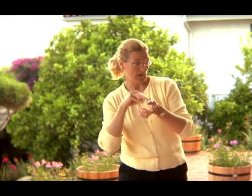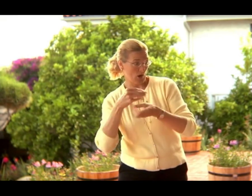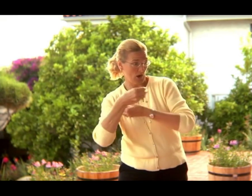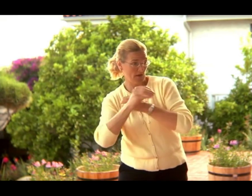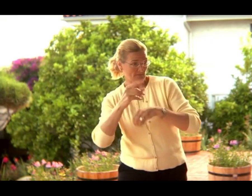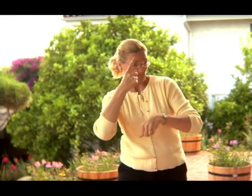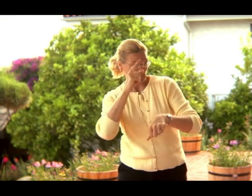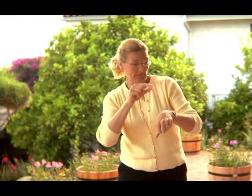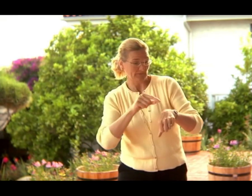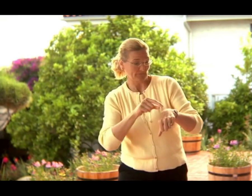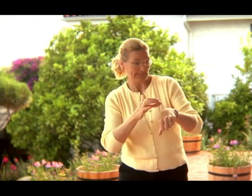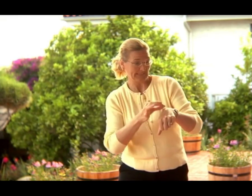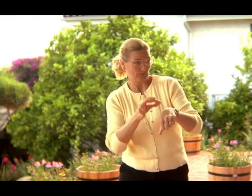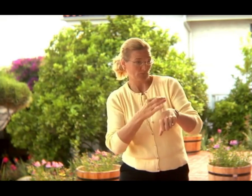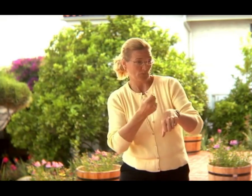have your stitches removed.